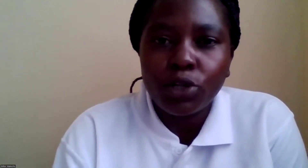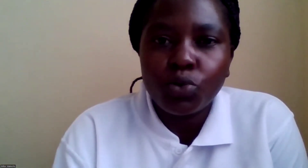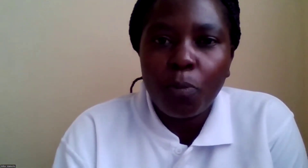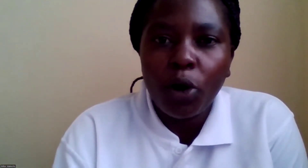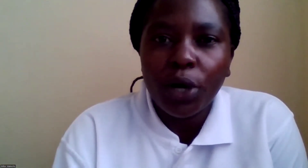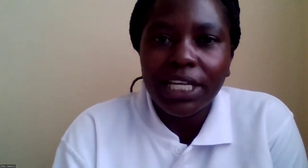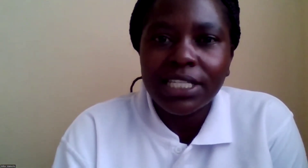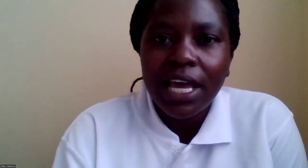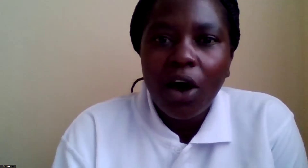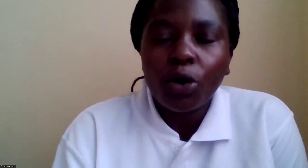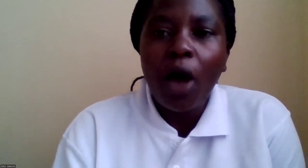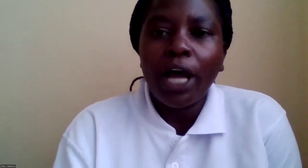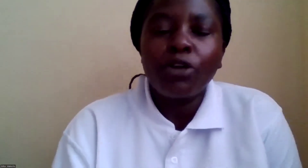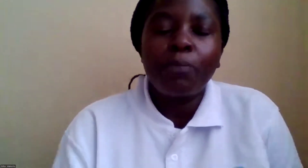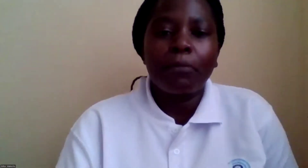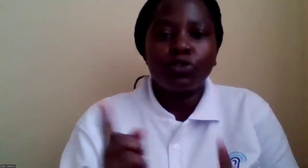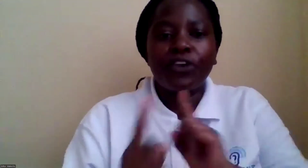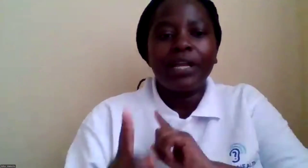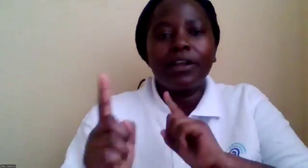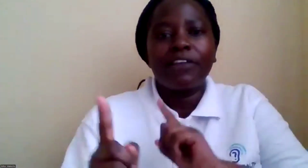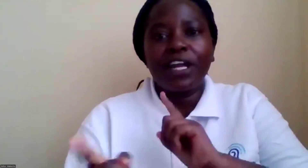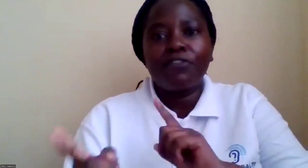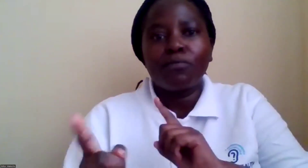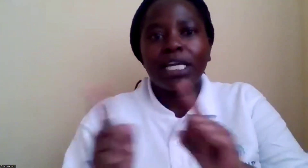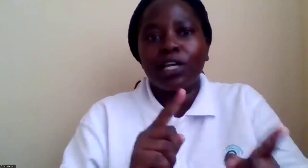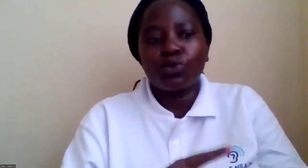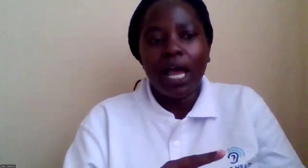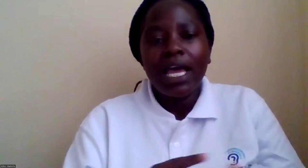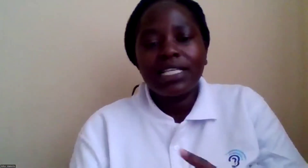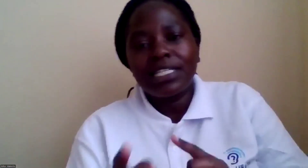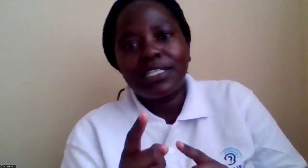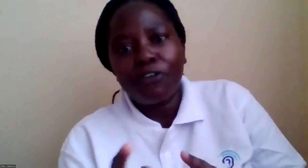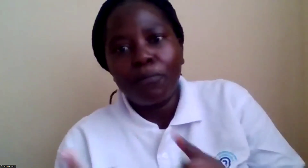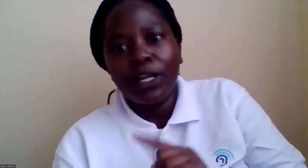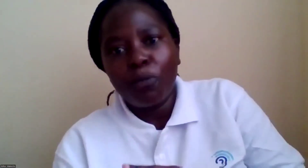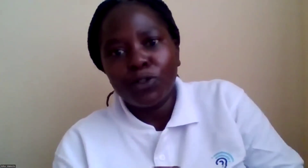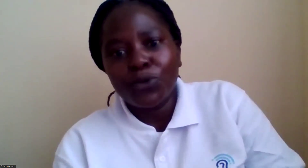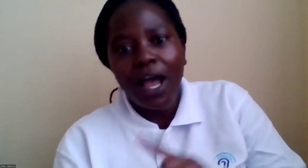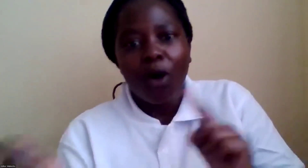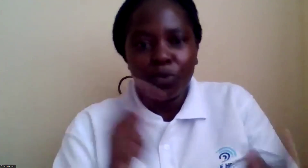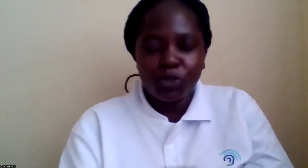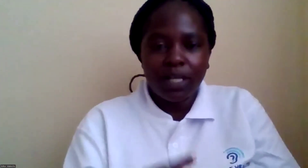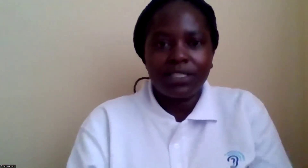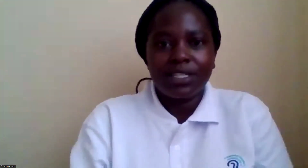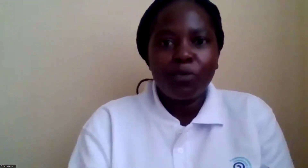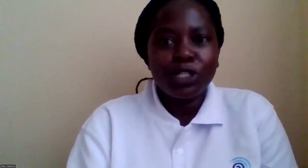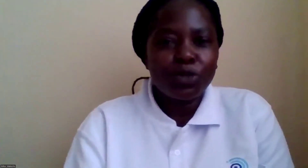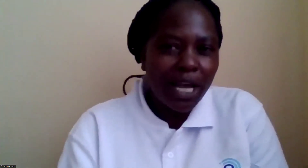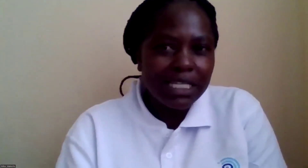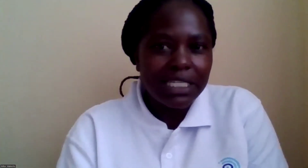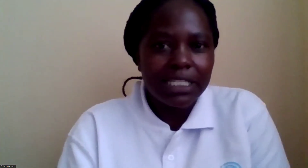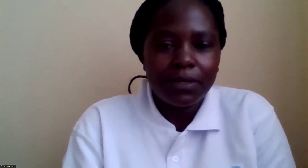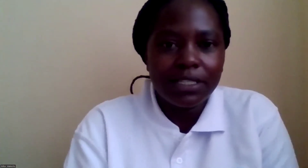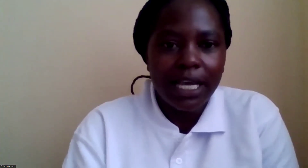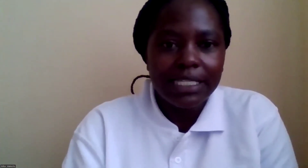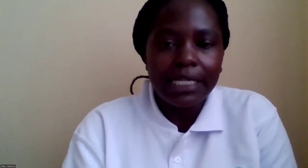be able to block it, or how can you be able to refrain from taking sugar? Is it from the normal sugar, or which one? Which sugar